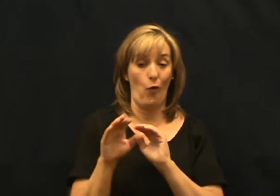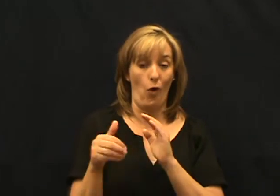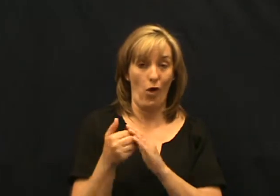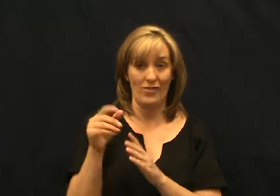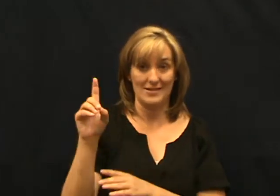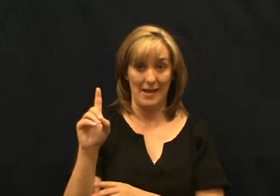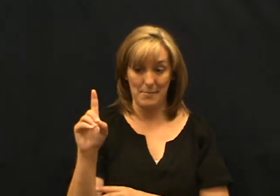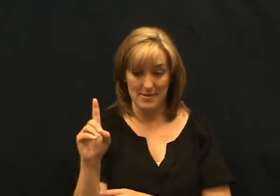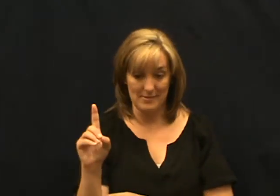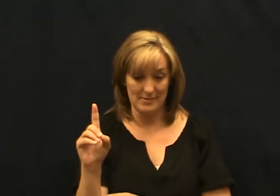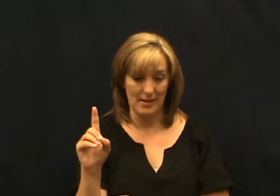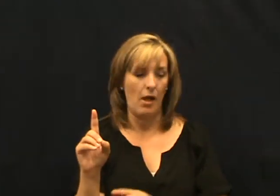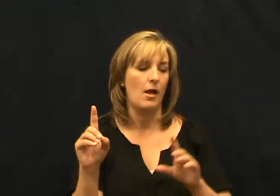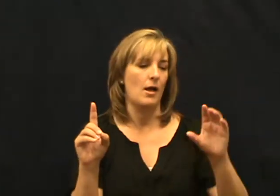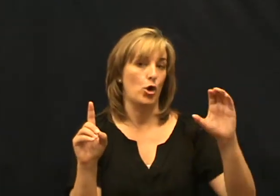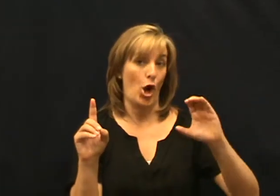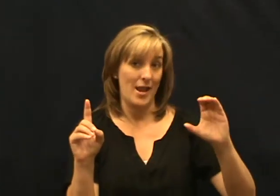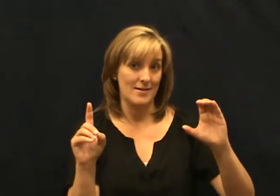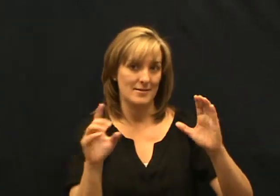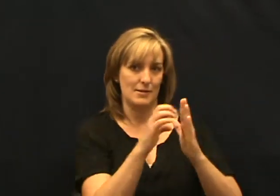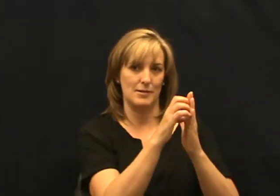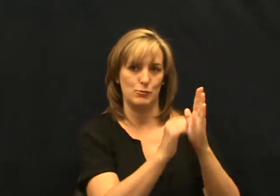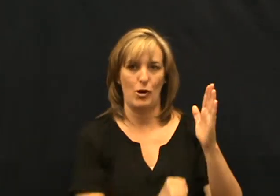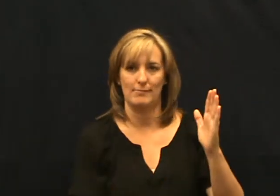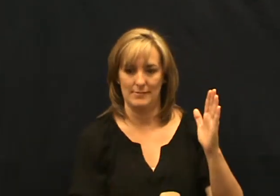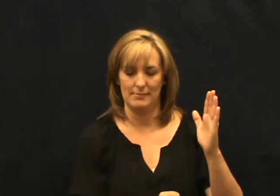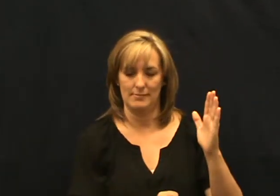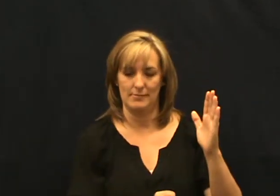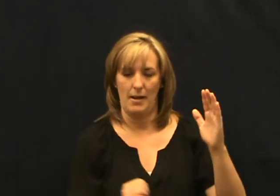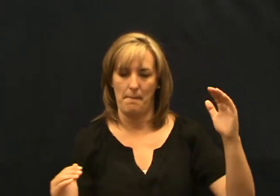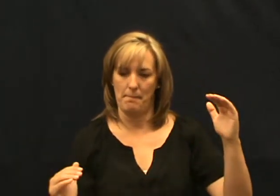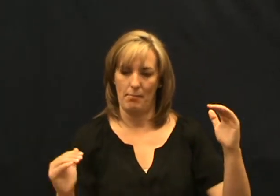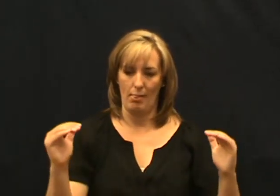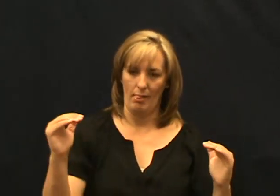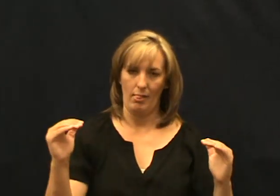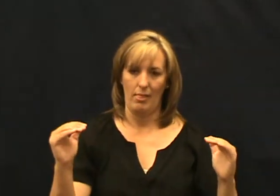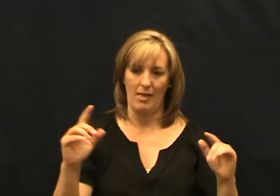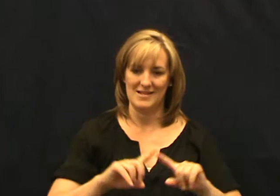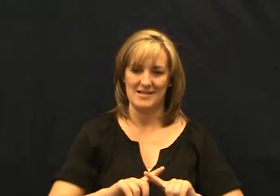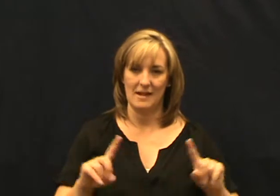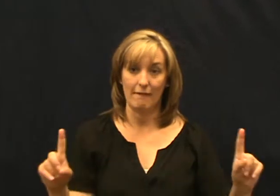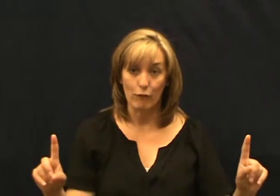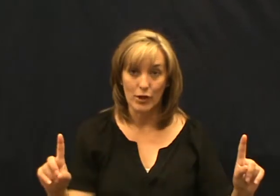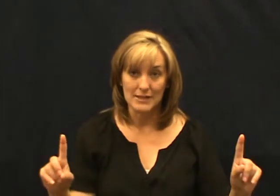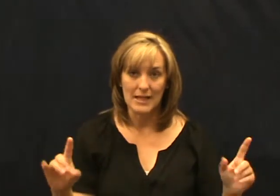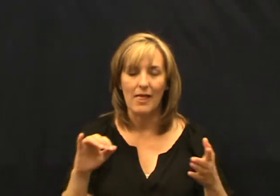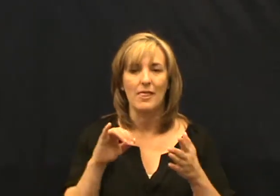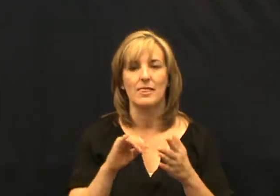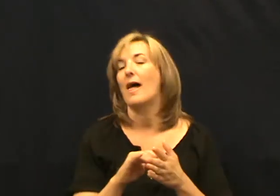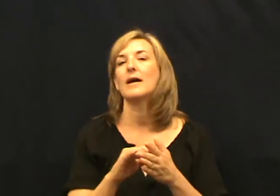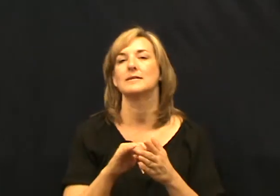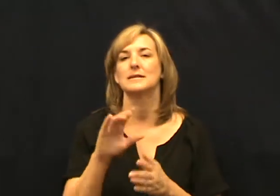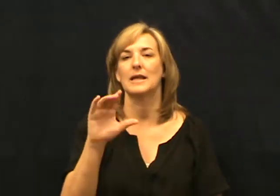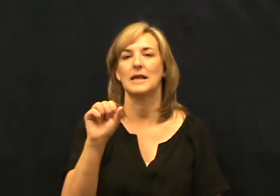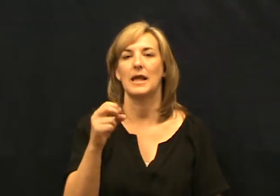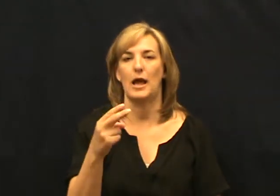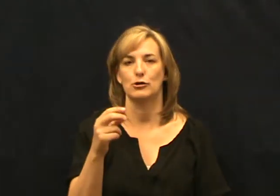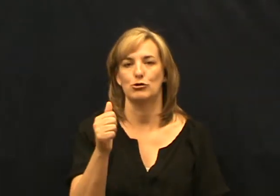difference would be the balance in the cash account. And that same thing works for any account that you want to look at.